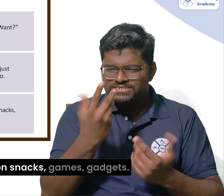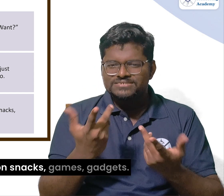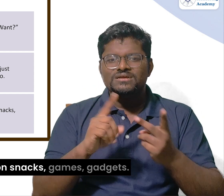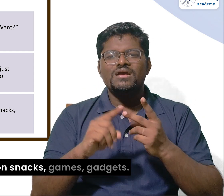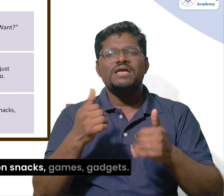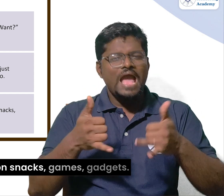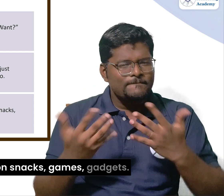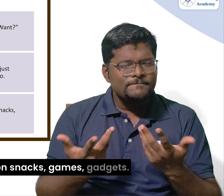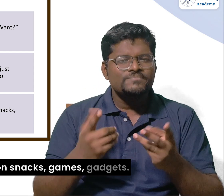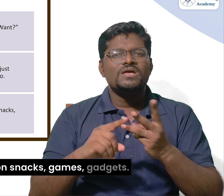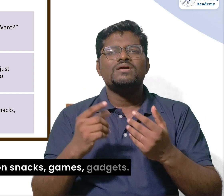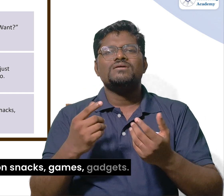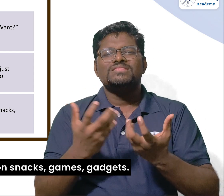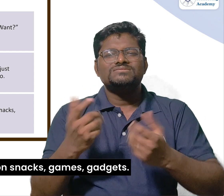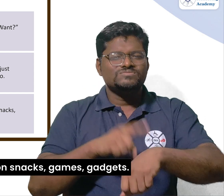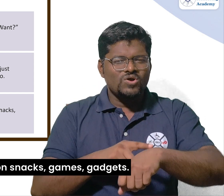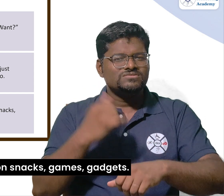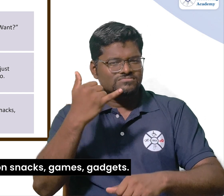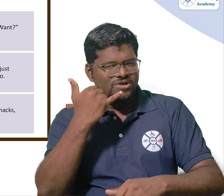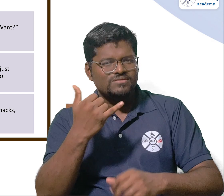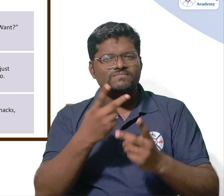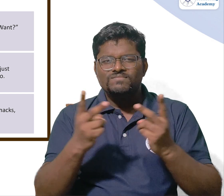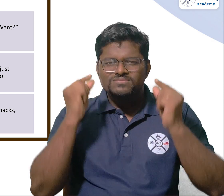snacks, games, gadgets.